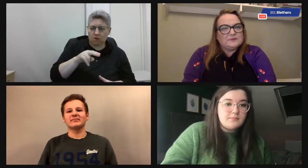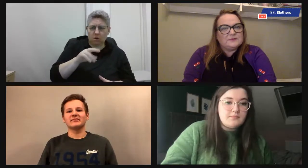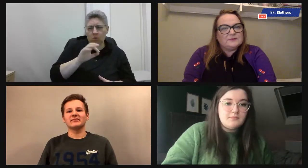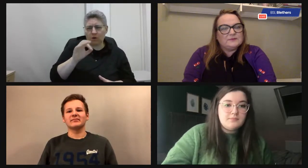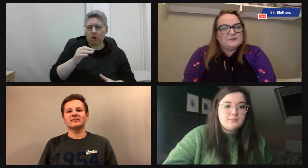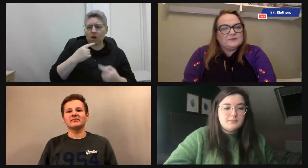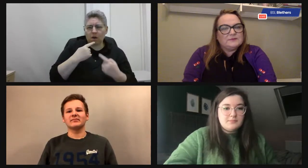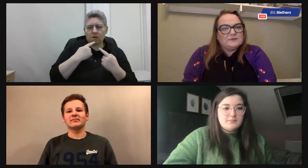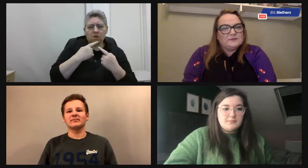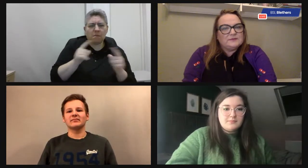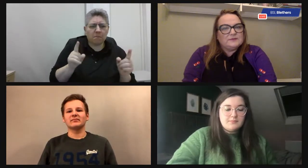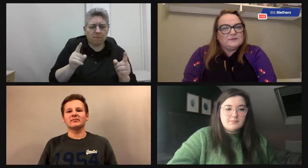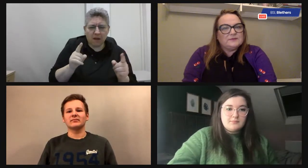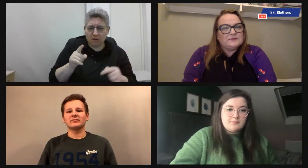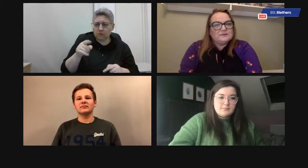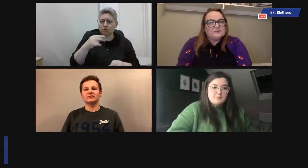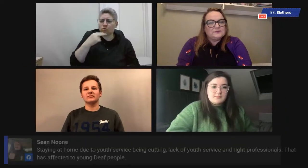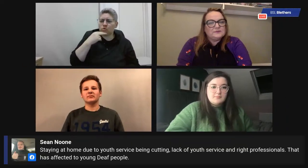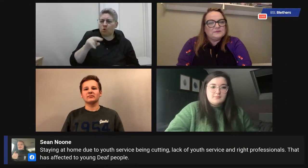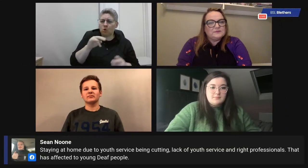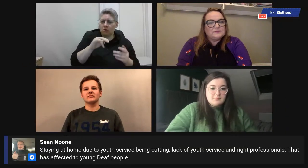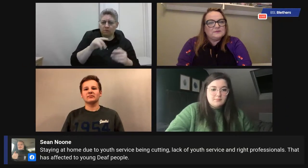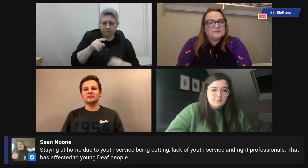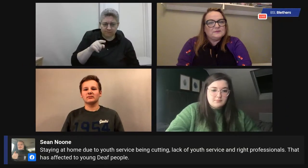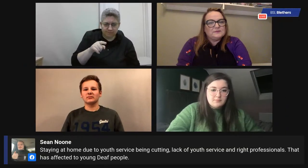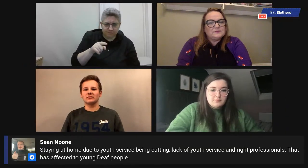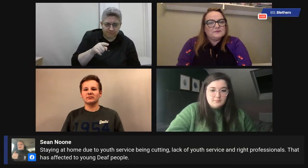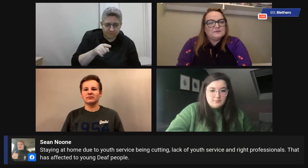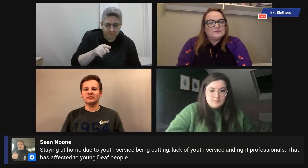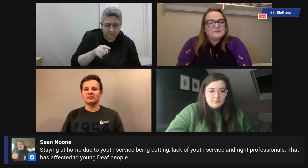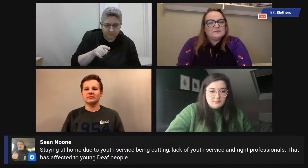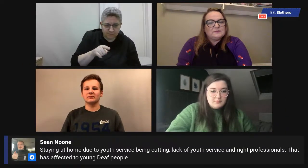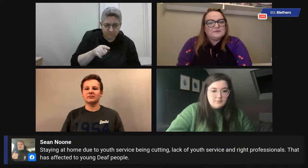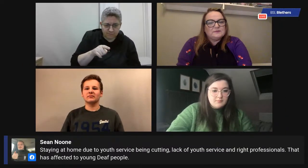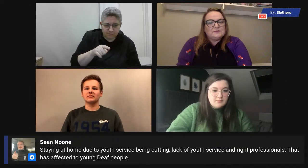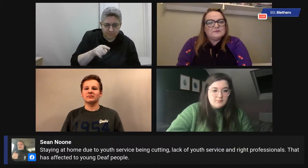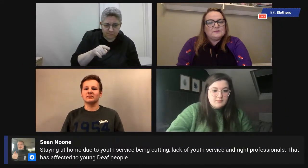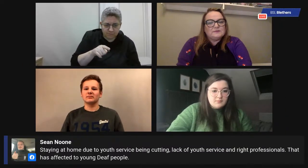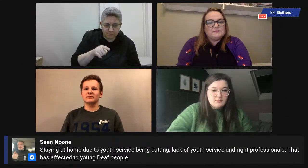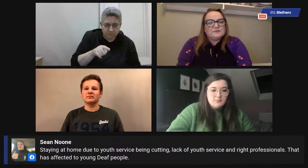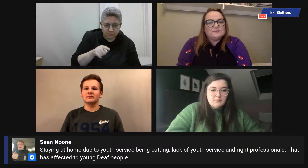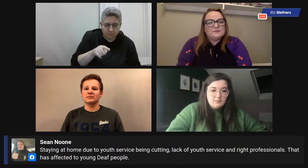there, which is from Sean, who says,